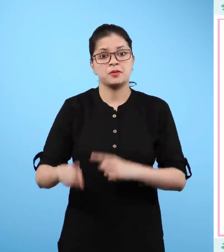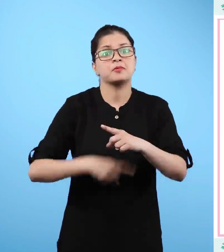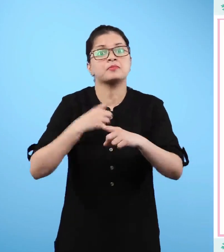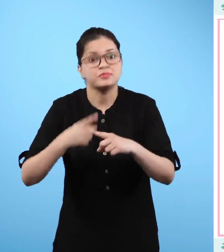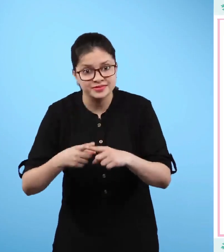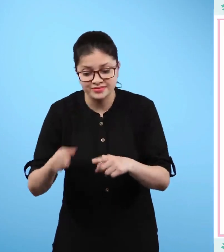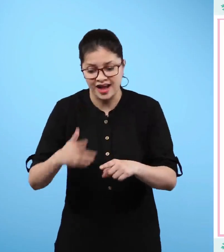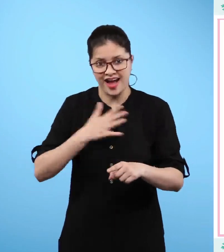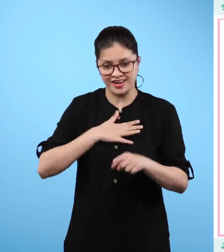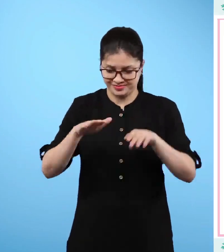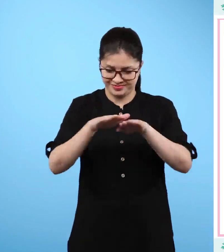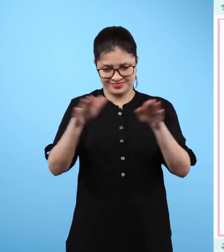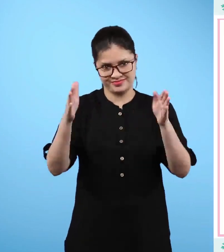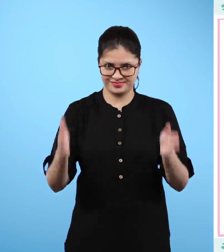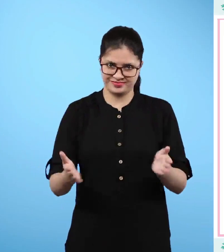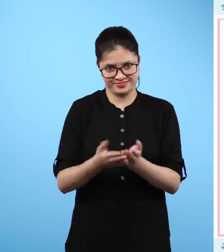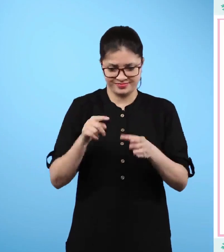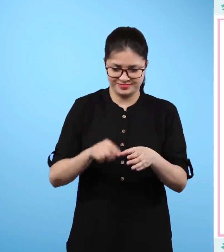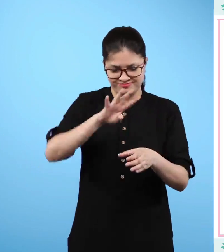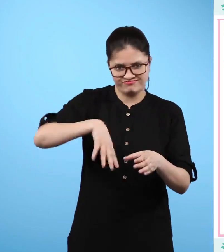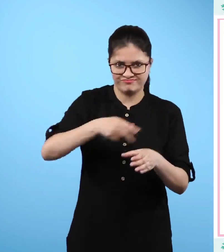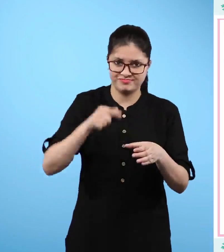and the correct side view drawing with S.